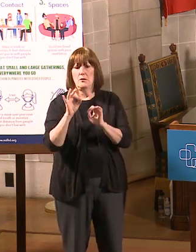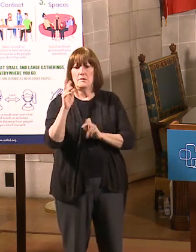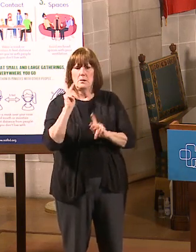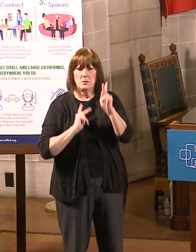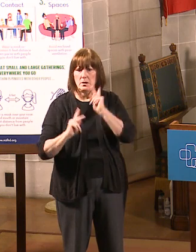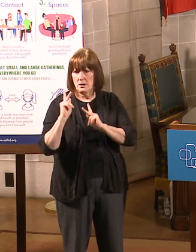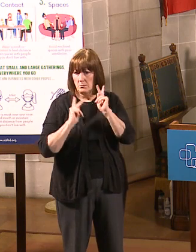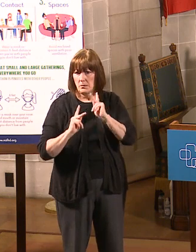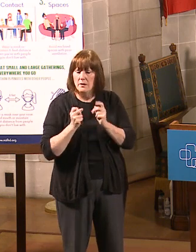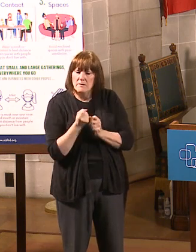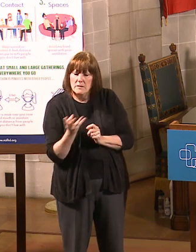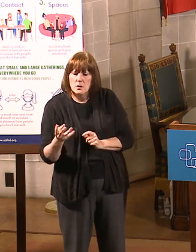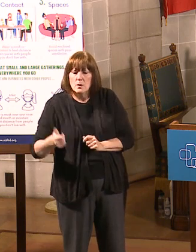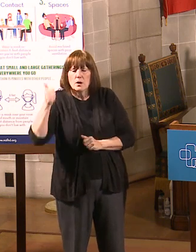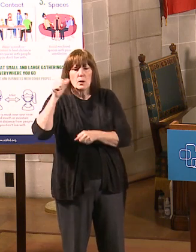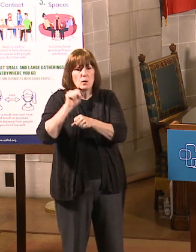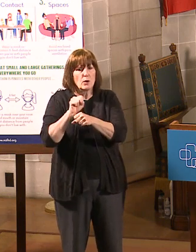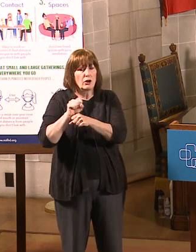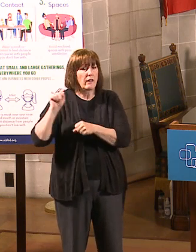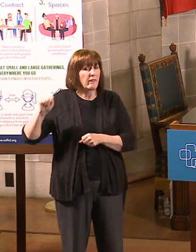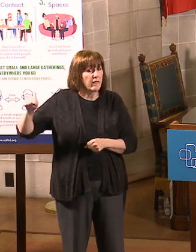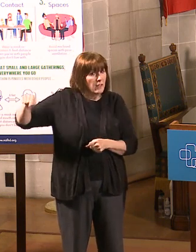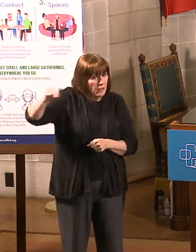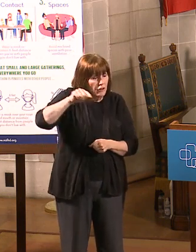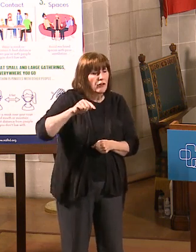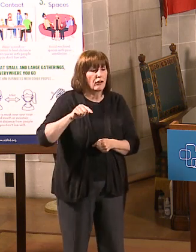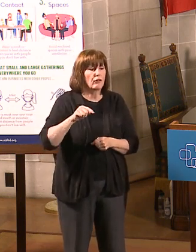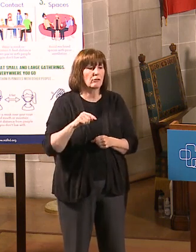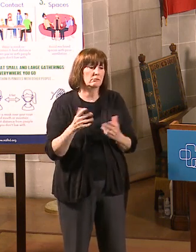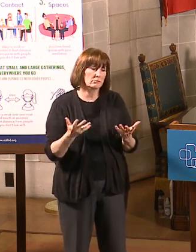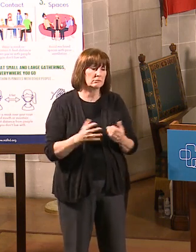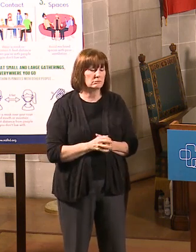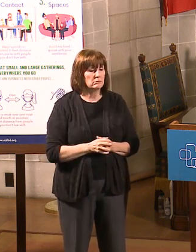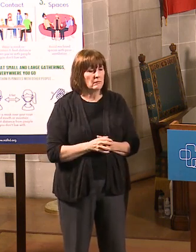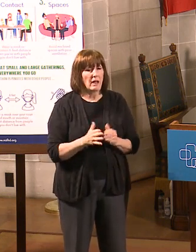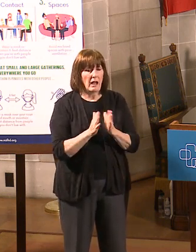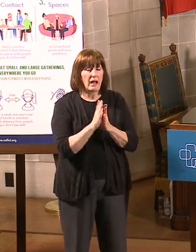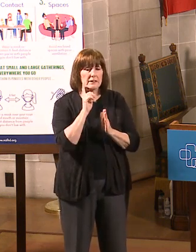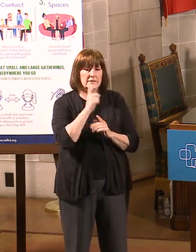fewer people in the workplace. And that's what we're doing at the state of Nebraska as well.